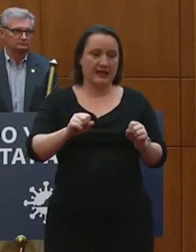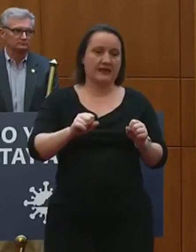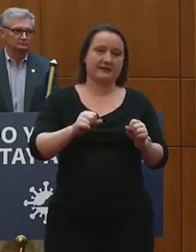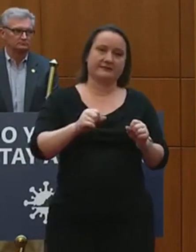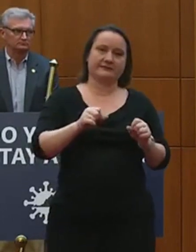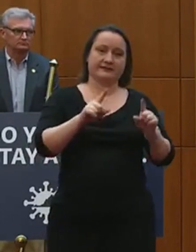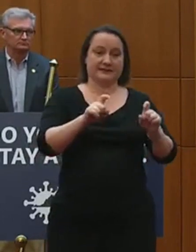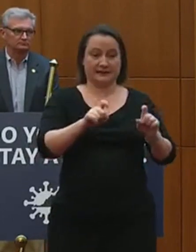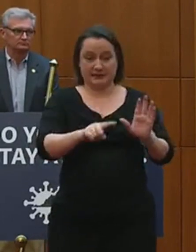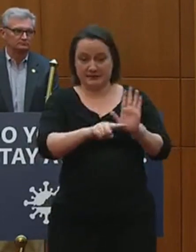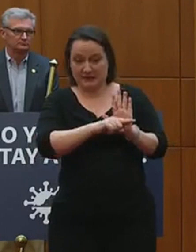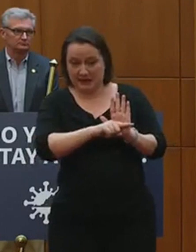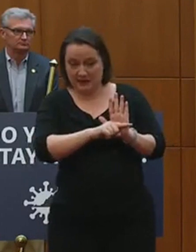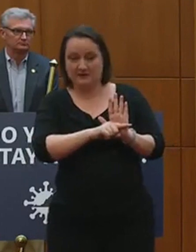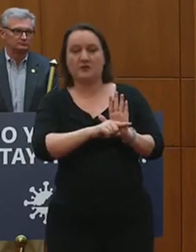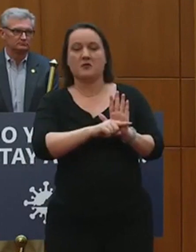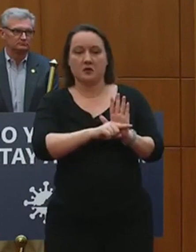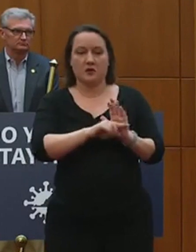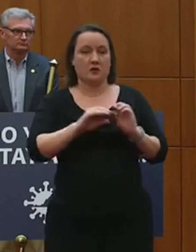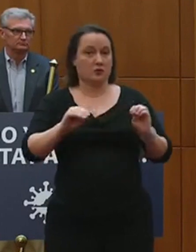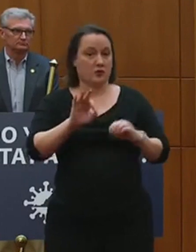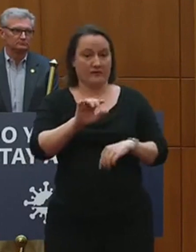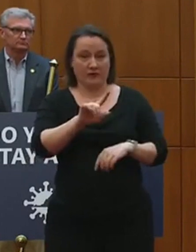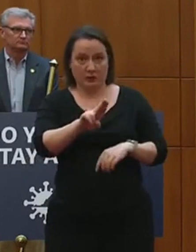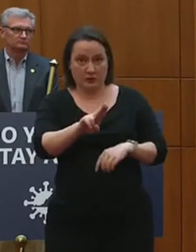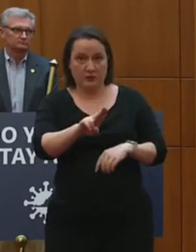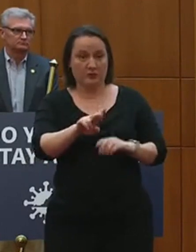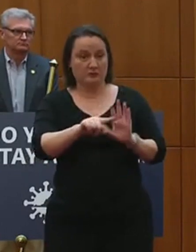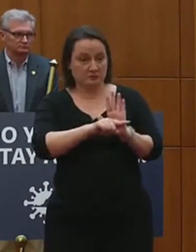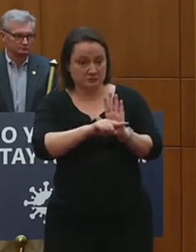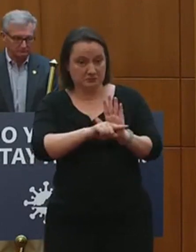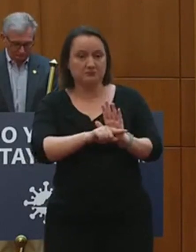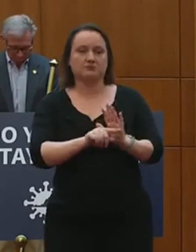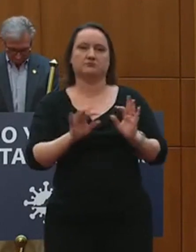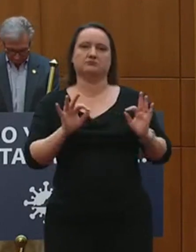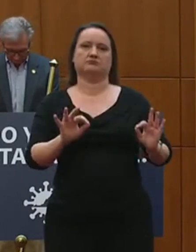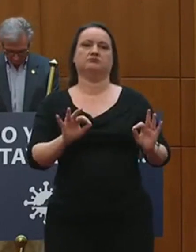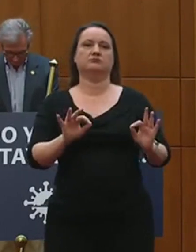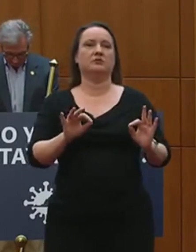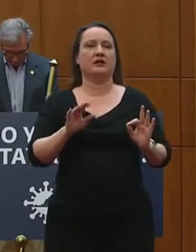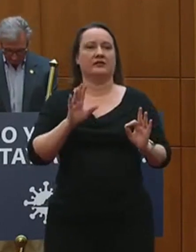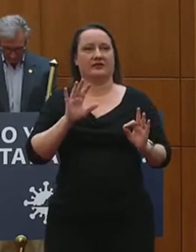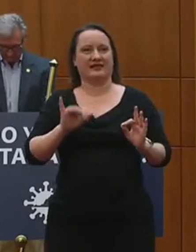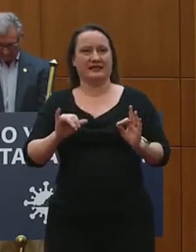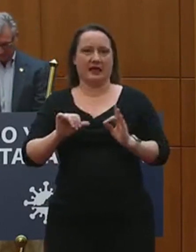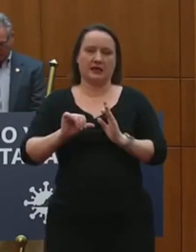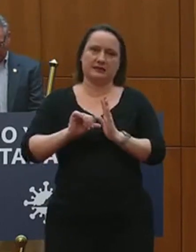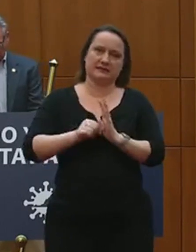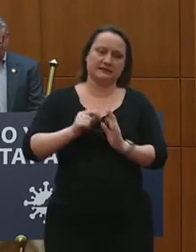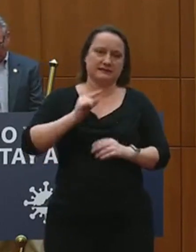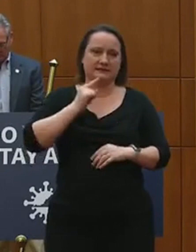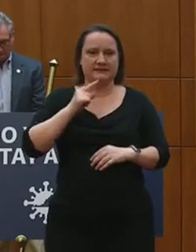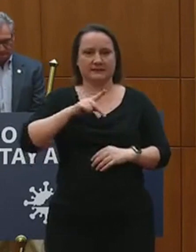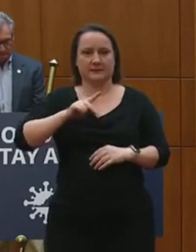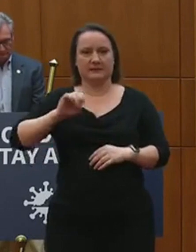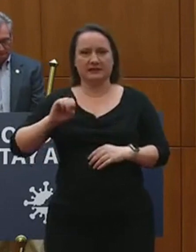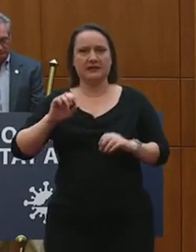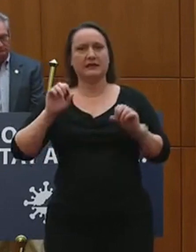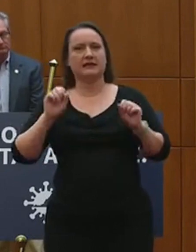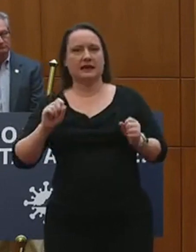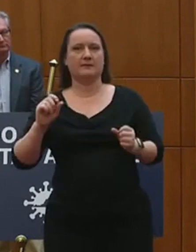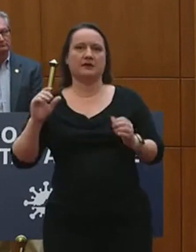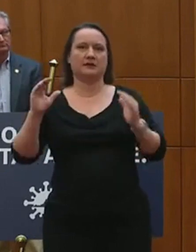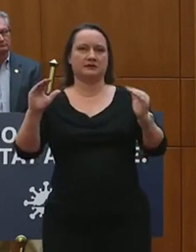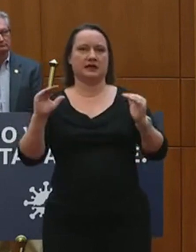and influenza, then often the intensive protection equipment can be downgraded to